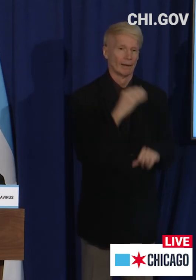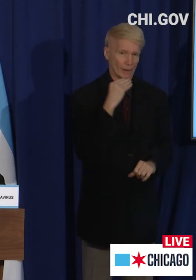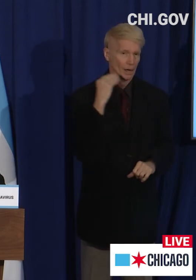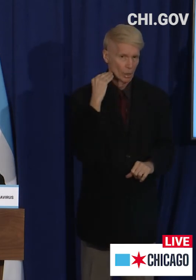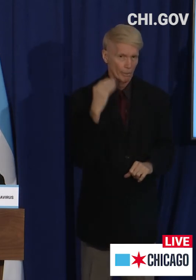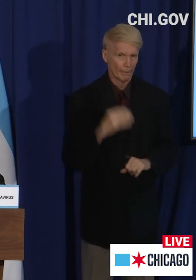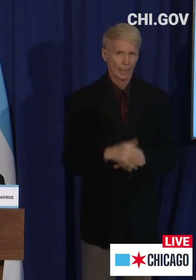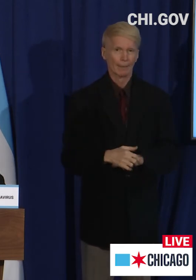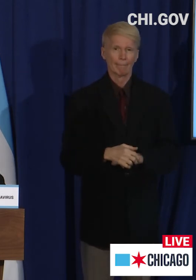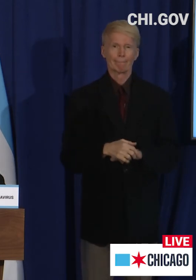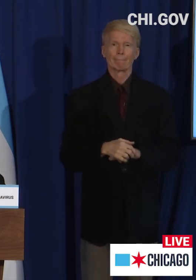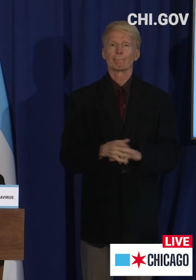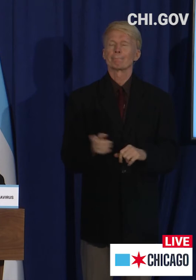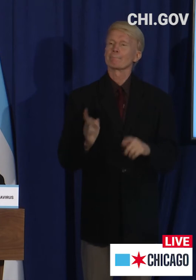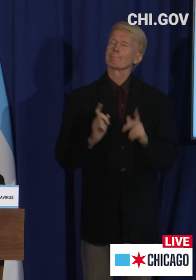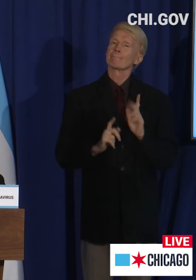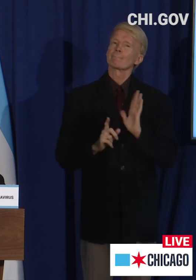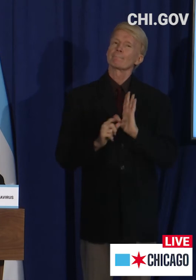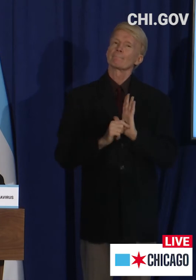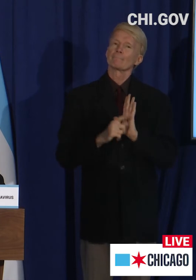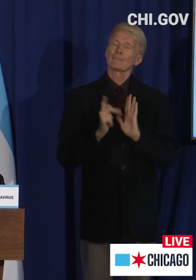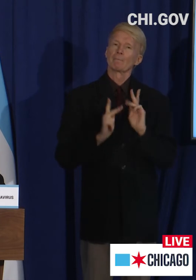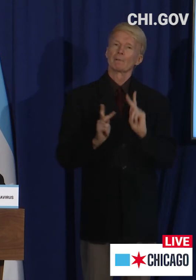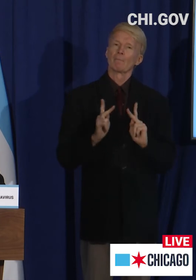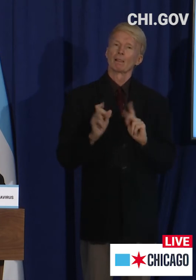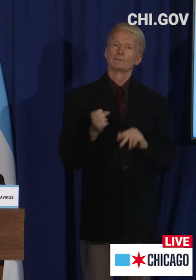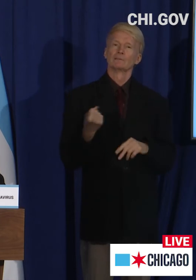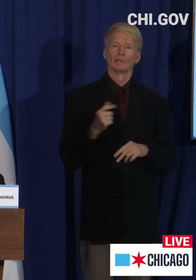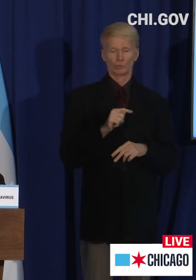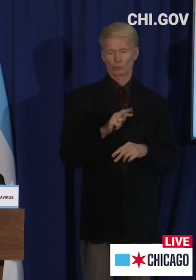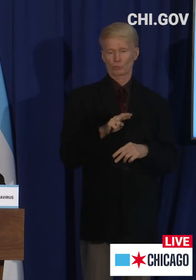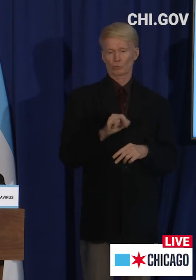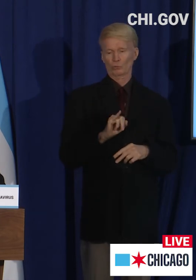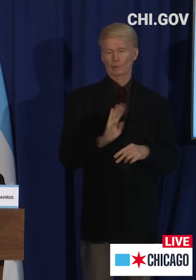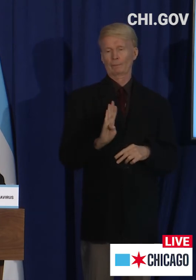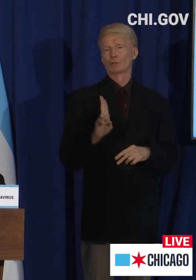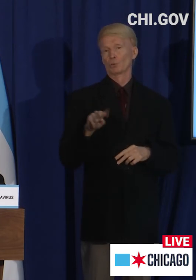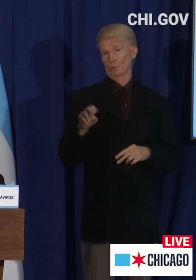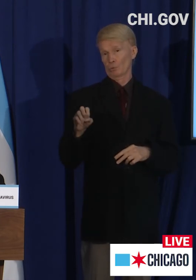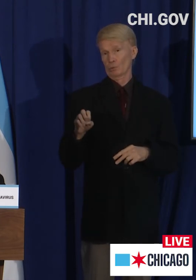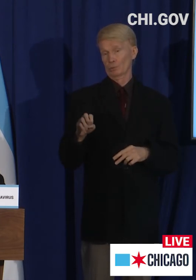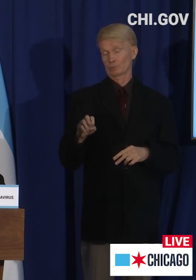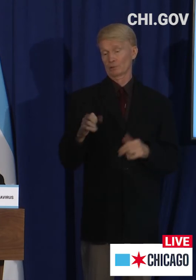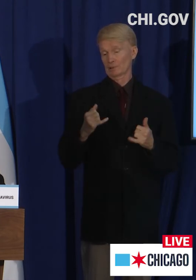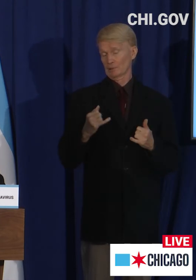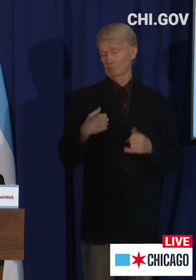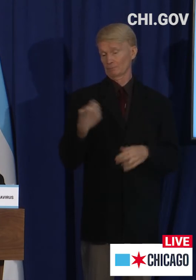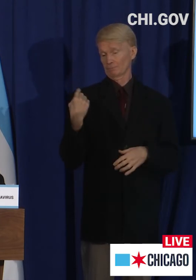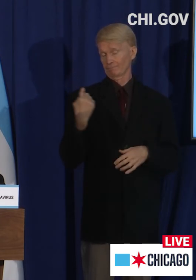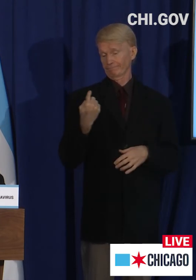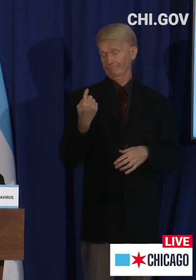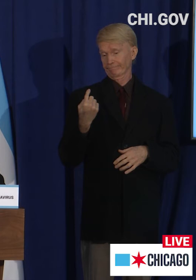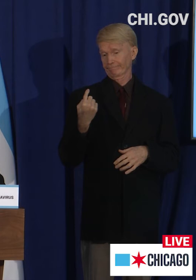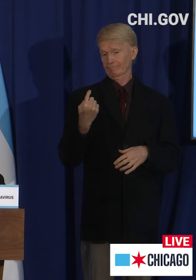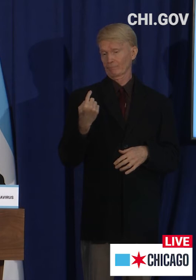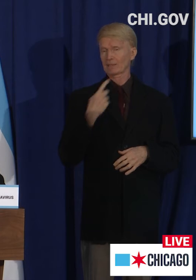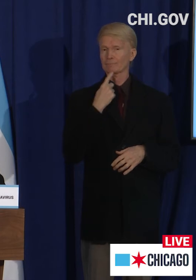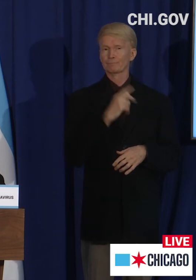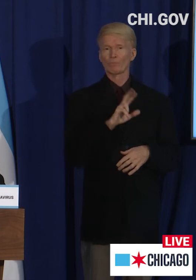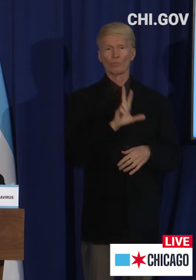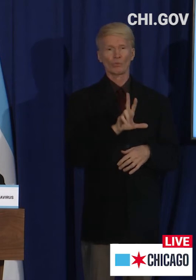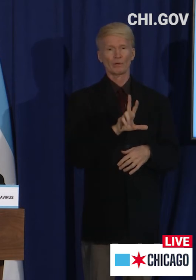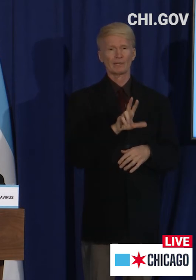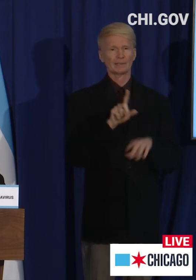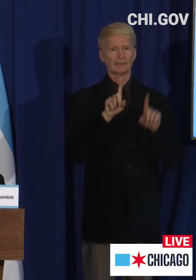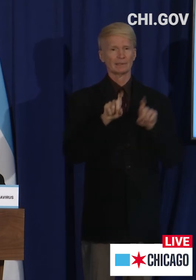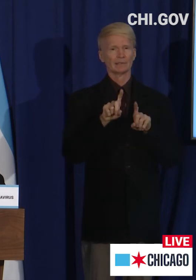on testing from the People's Tribune. Given the increased COVID infection numbers, will the city increase its consistent? Well, it starts off, there are only 3